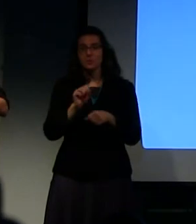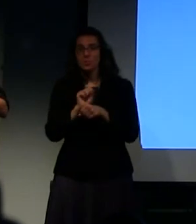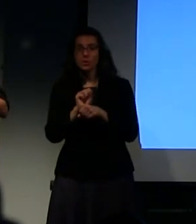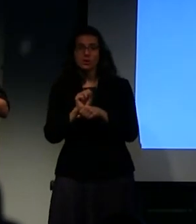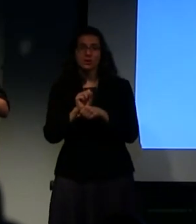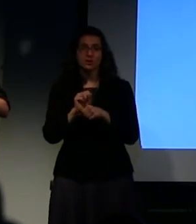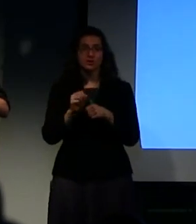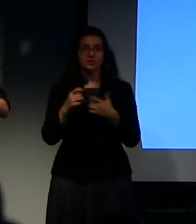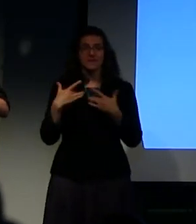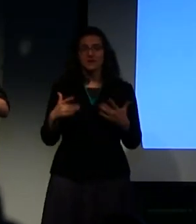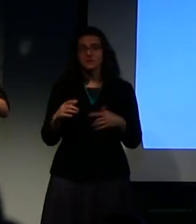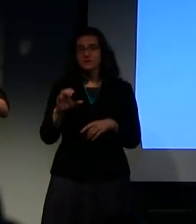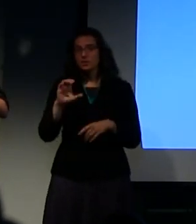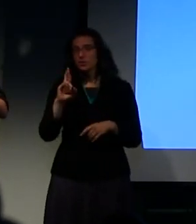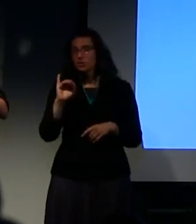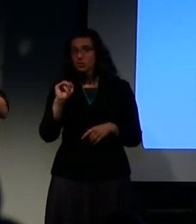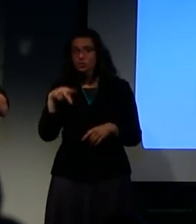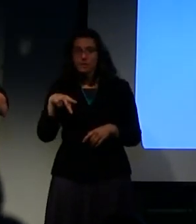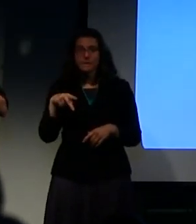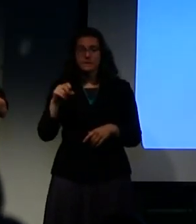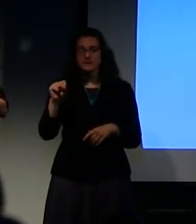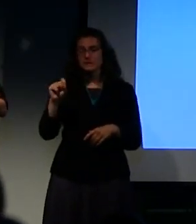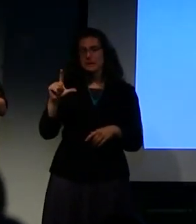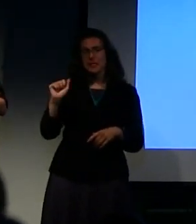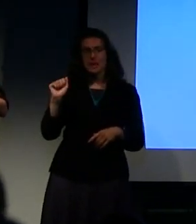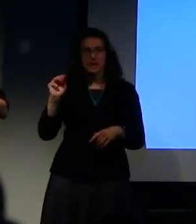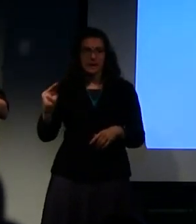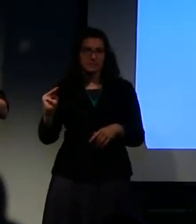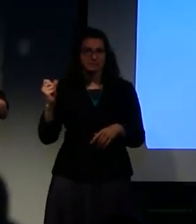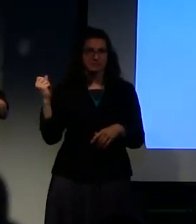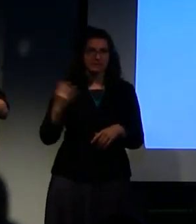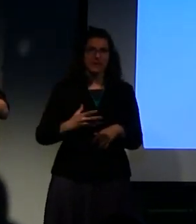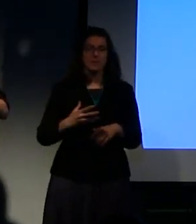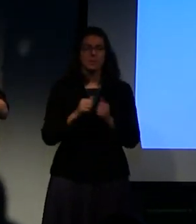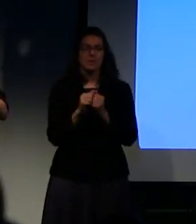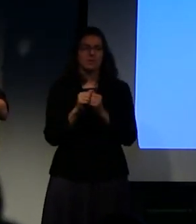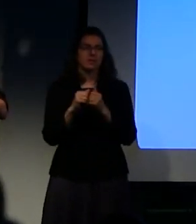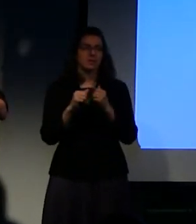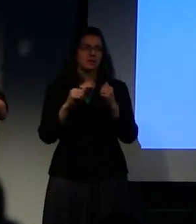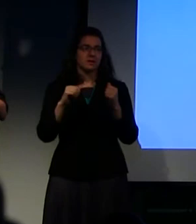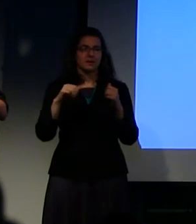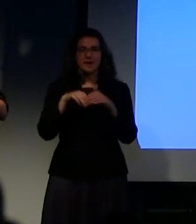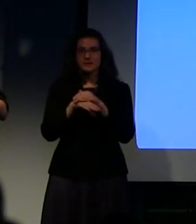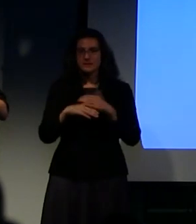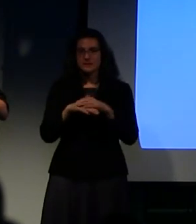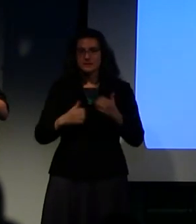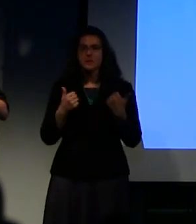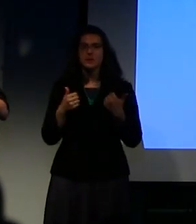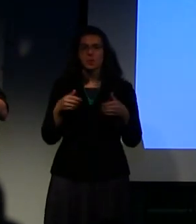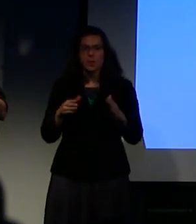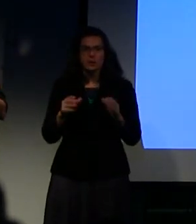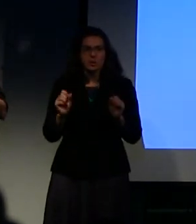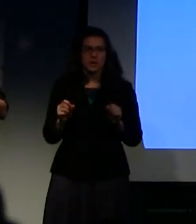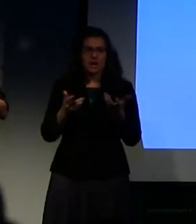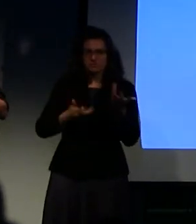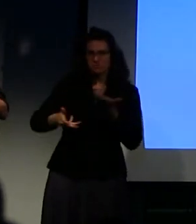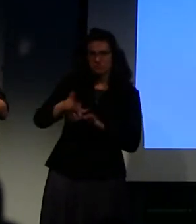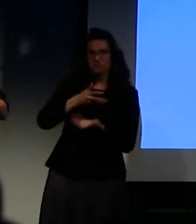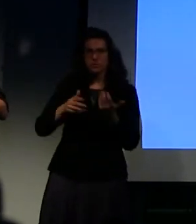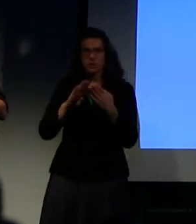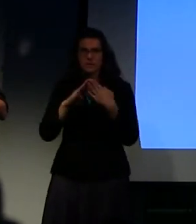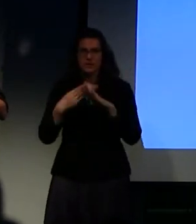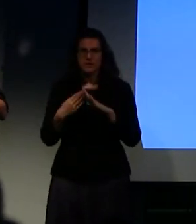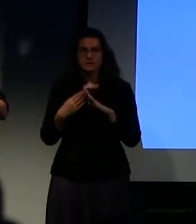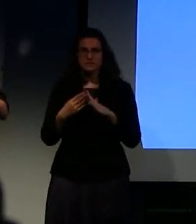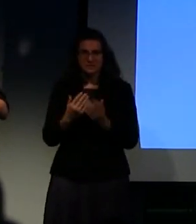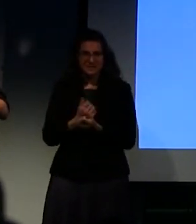Slam with Access Living, ways that you can engage with communities in a safe way, where it's built to be a